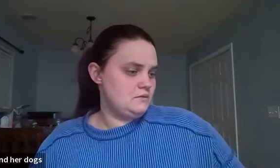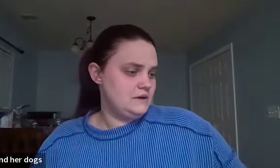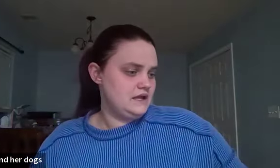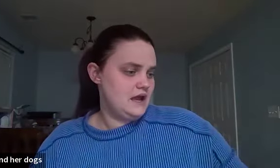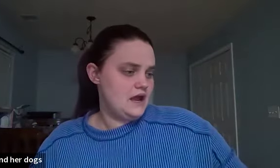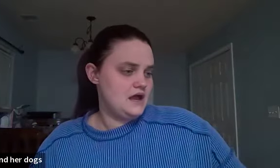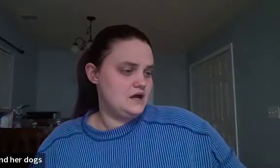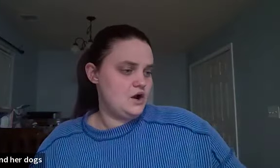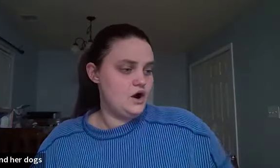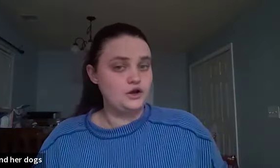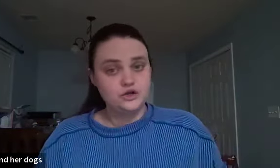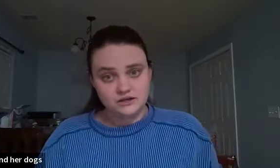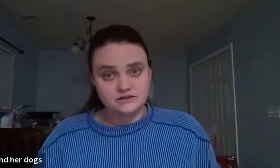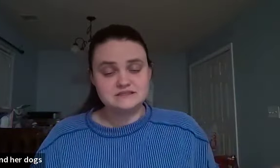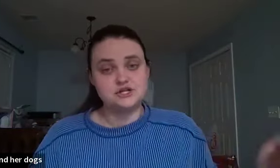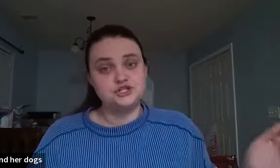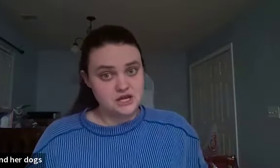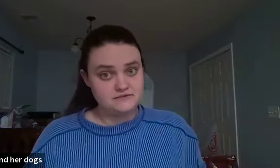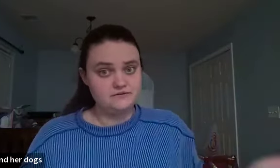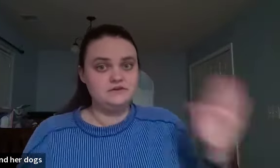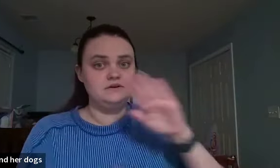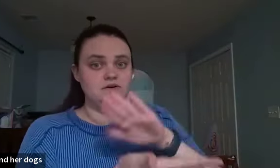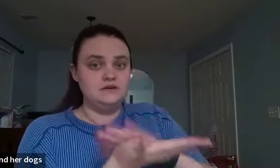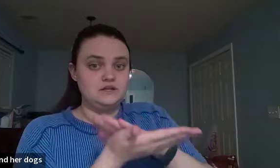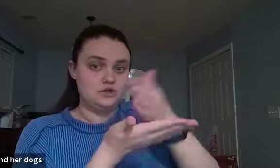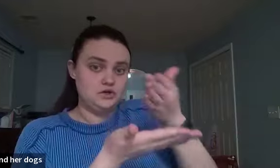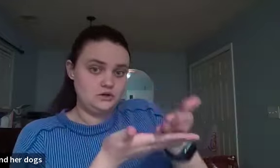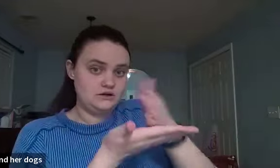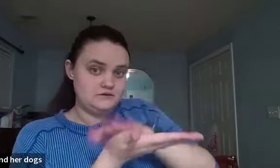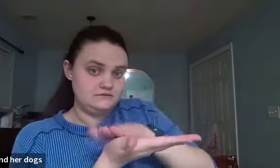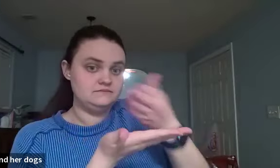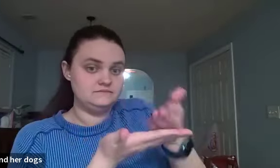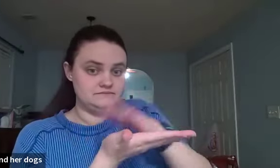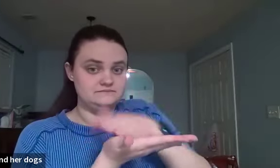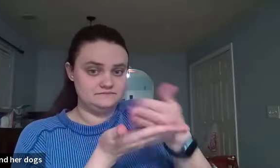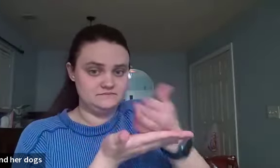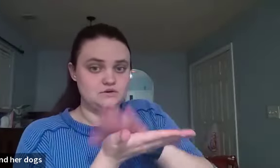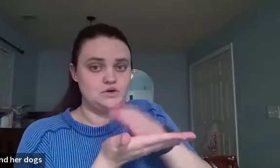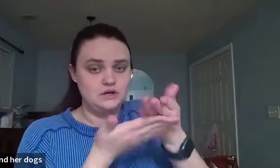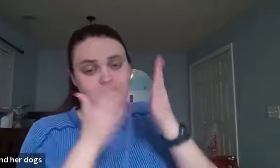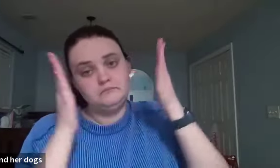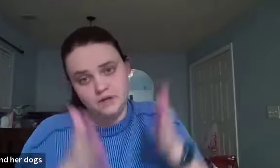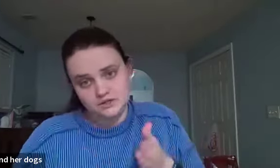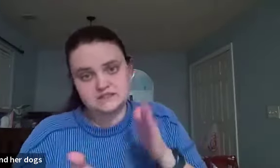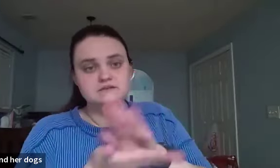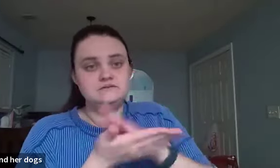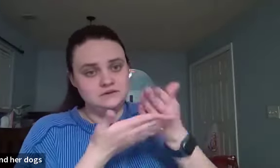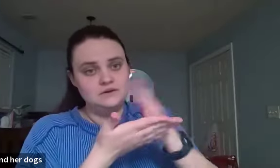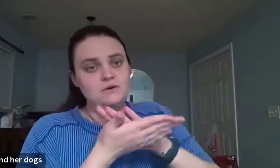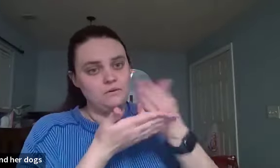Then we had our cook/chef. Cook. So cook, person,